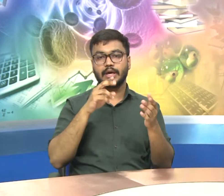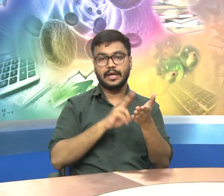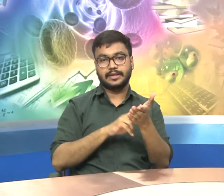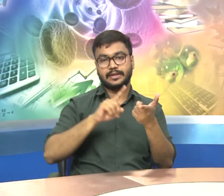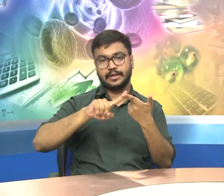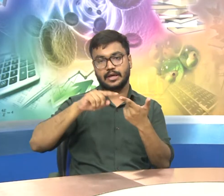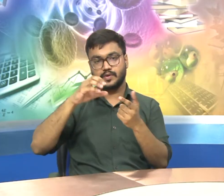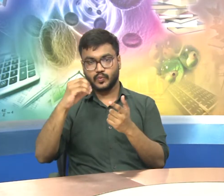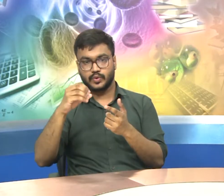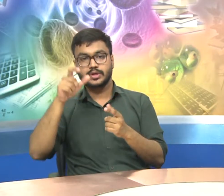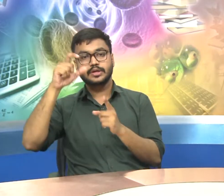Neo-Darwinism.